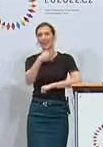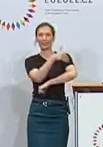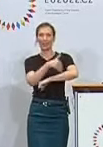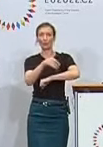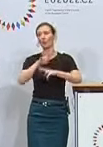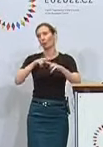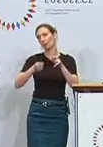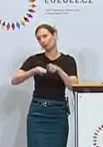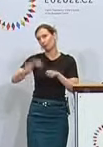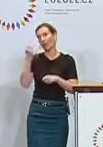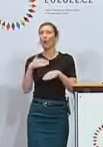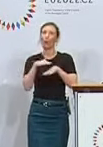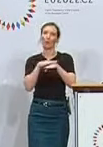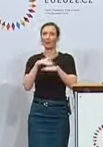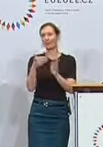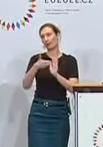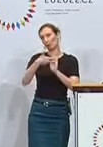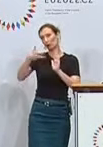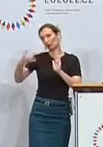and sorry for the delay.